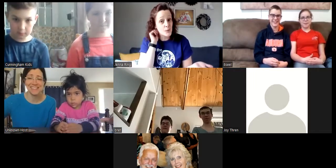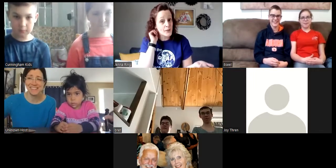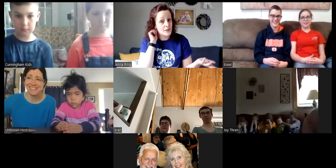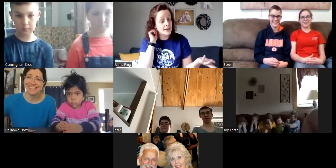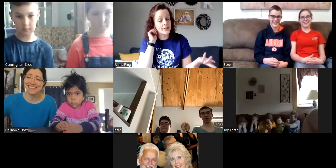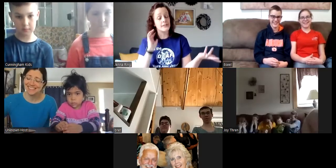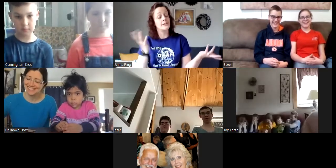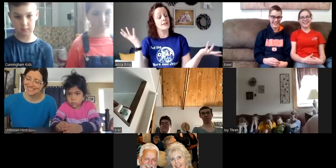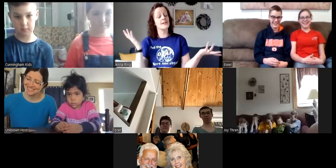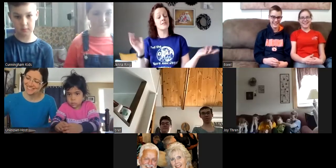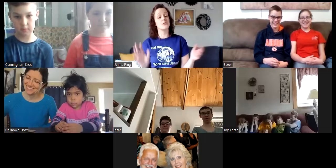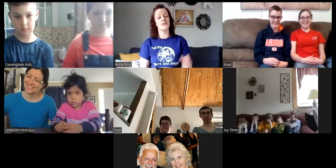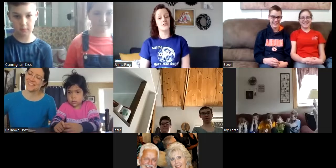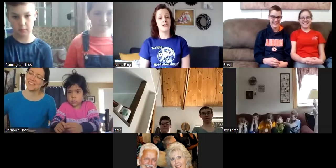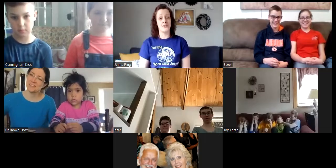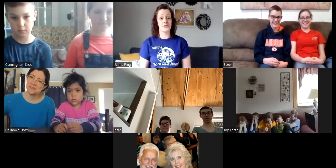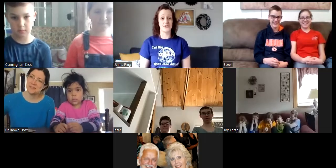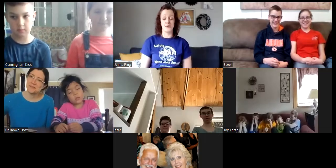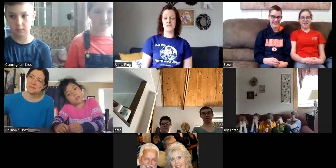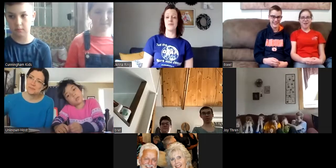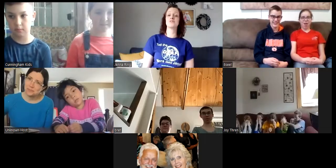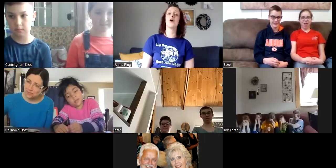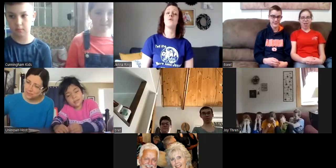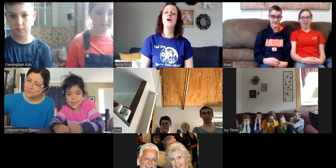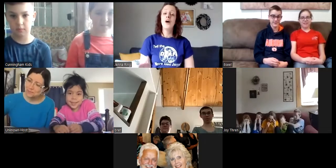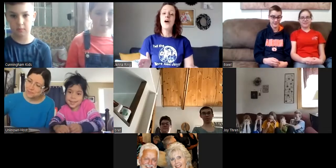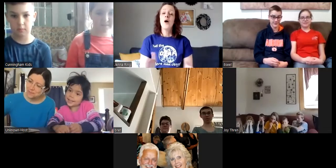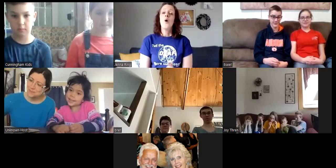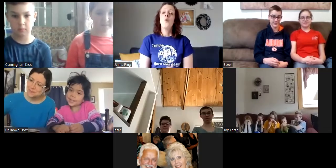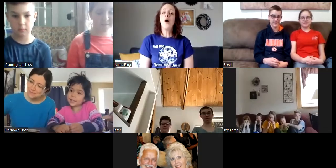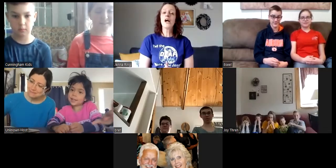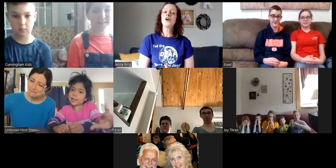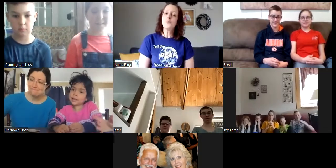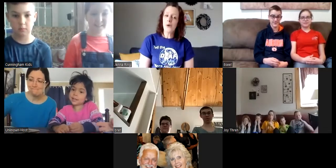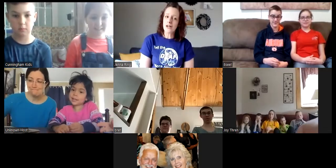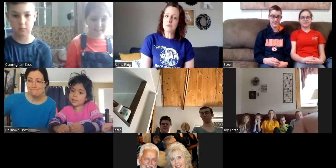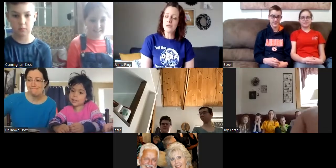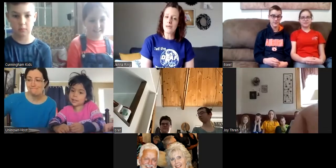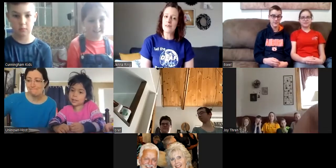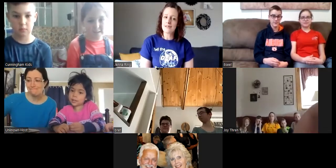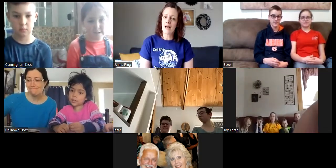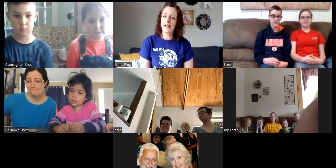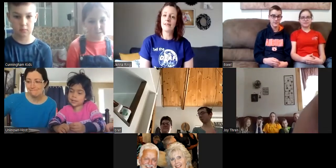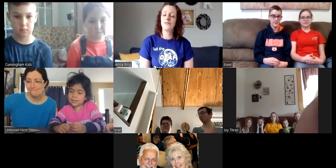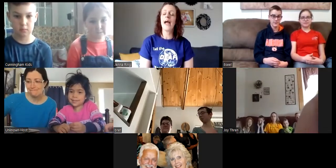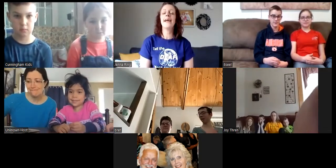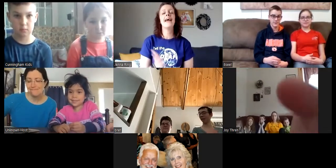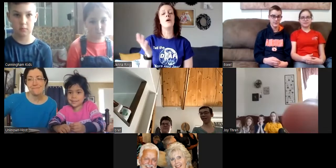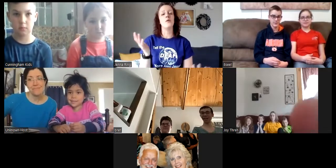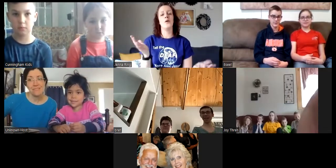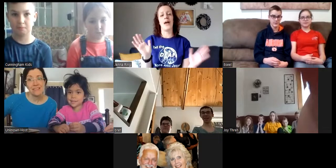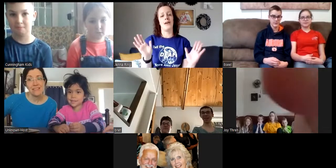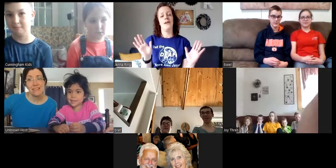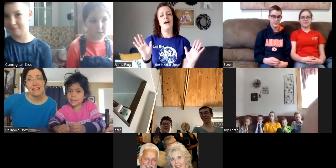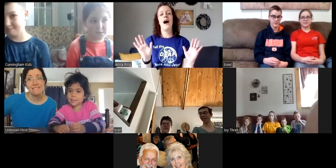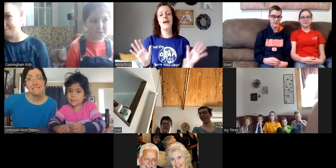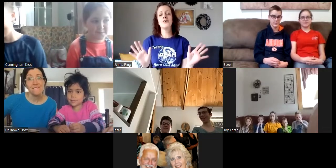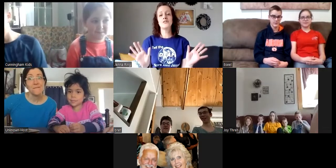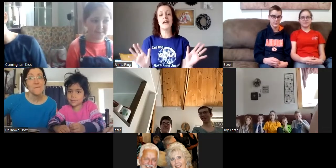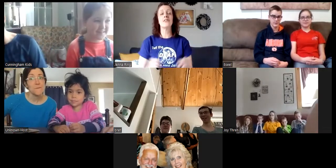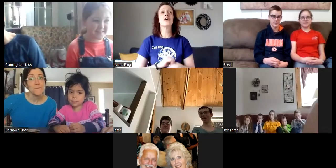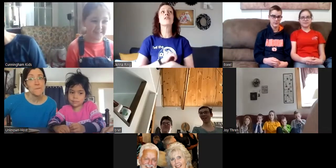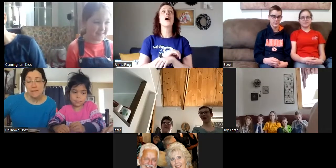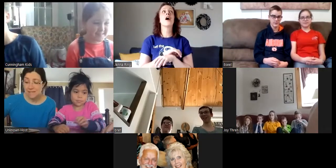people are really weird. Like you get some really strange visitors sometimes. So what could possibly be the sign? And now, okay,